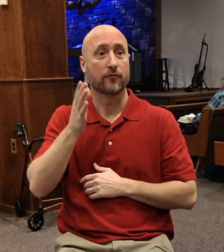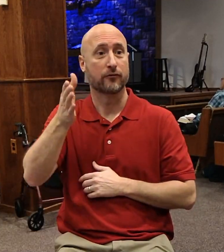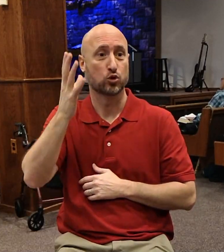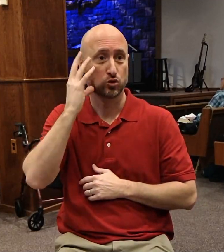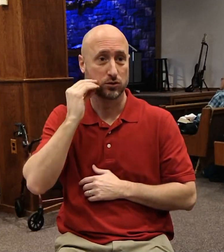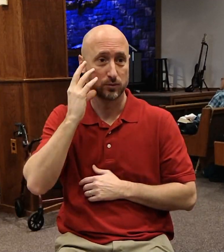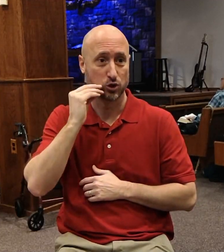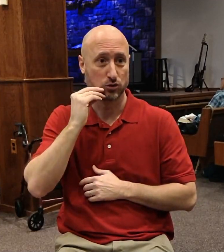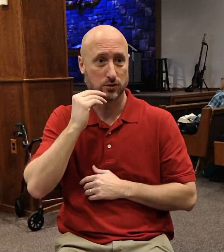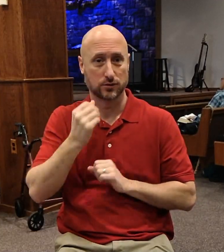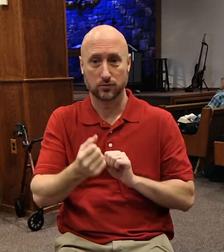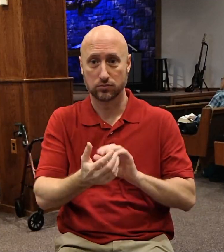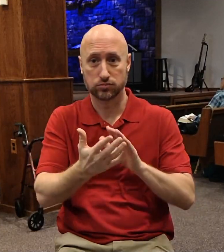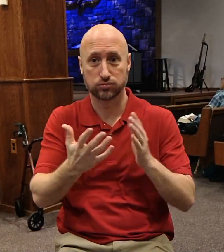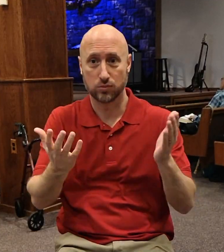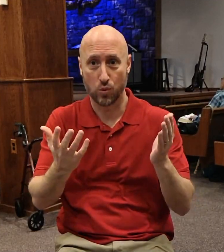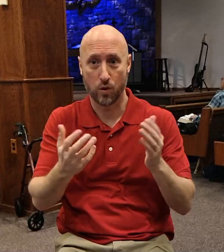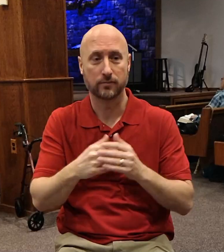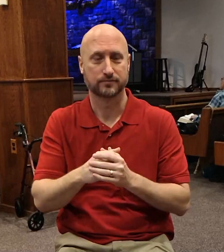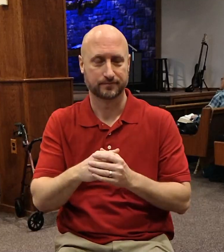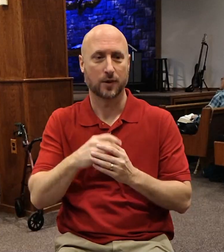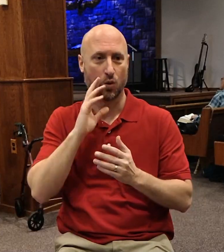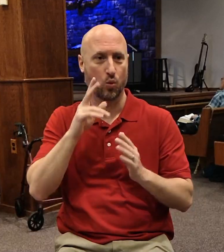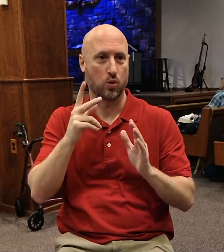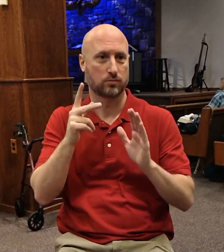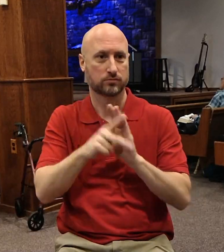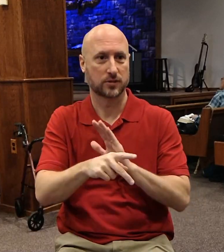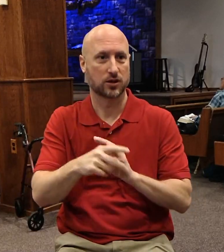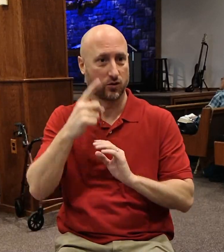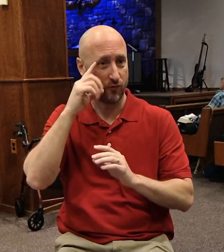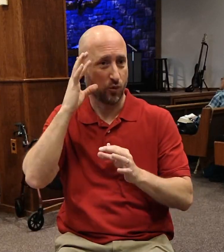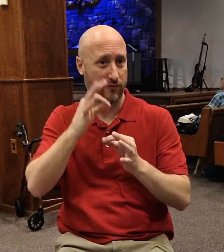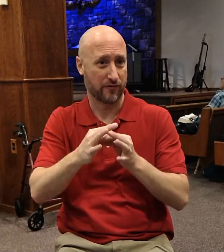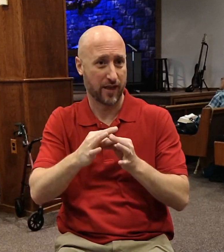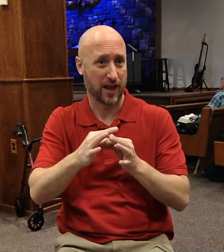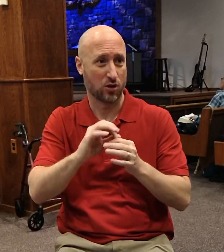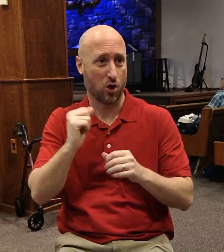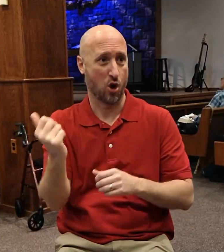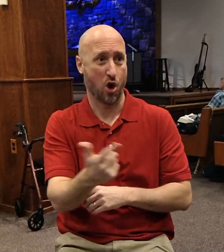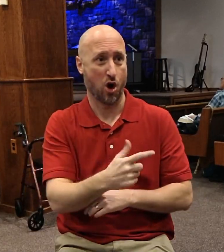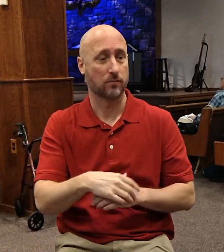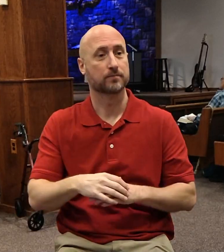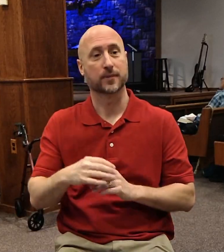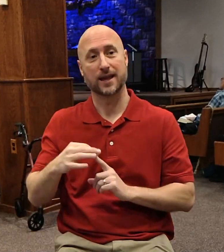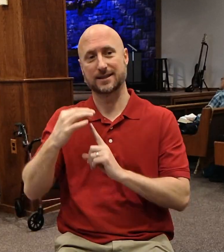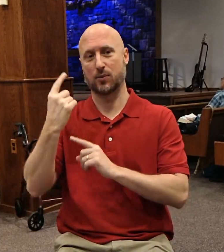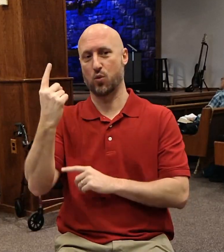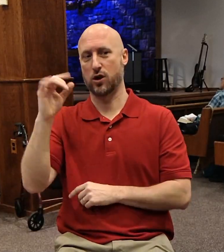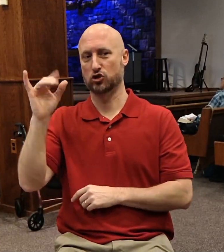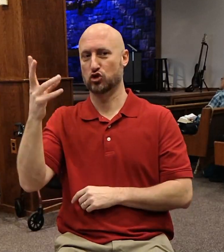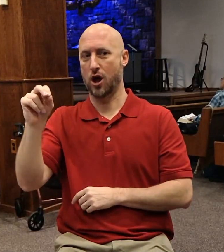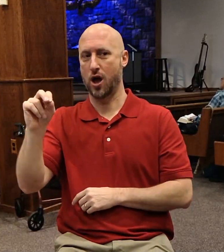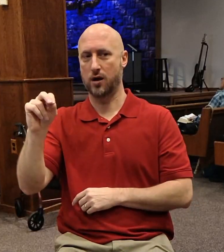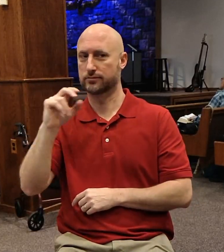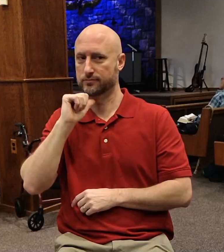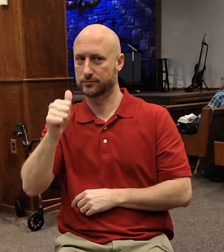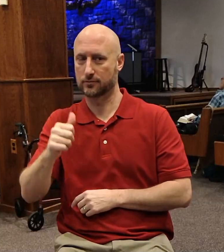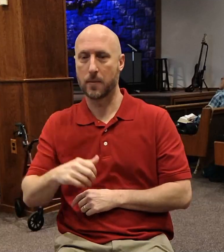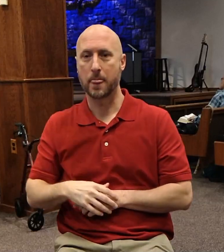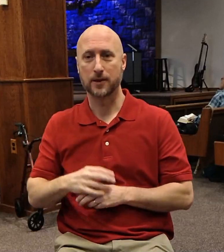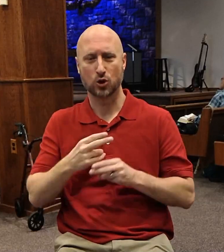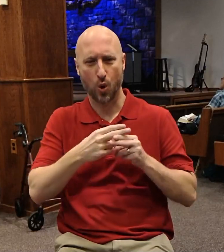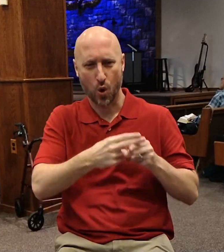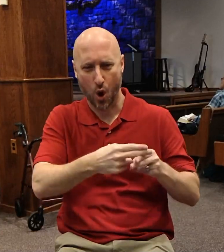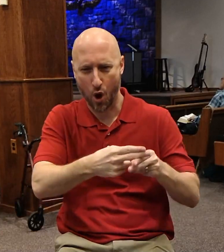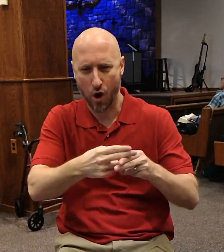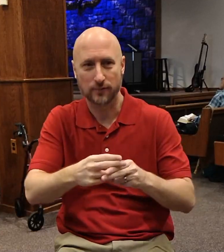They're all going to be martyred, except John. You know, he looks at them, he calls them little children. I remember being